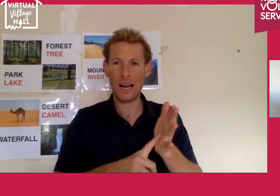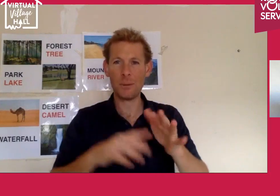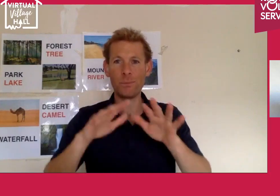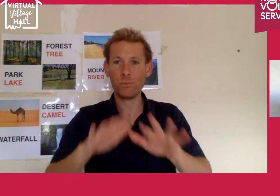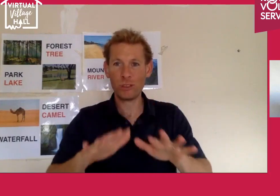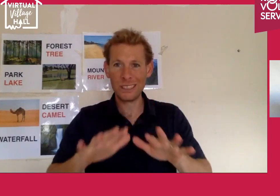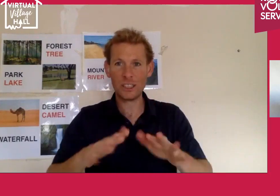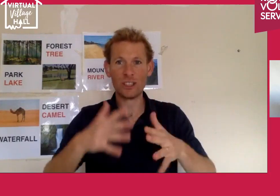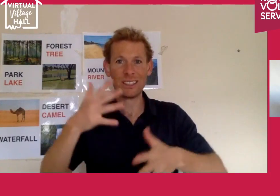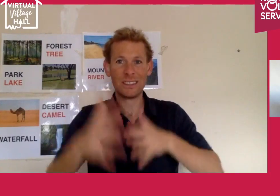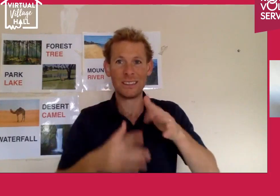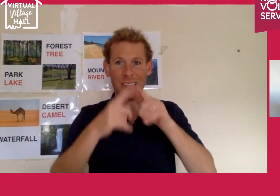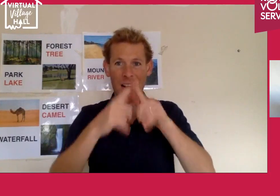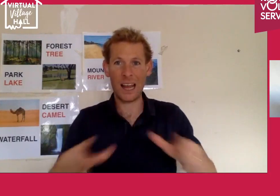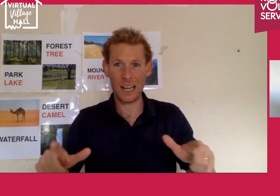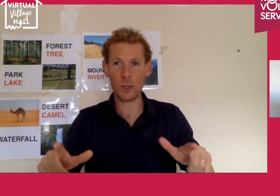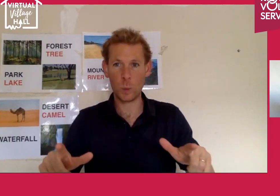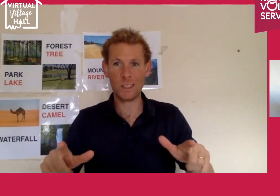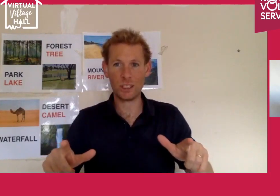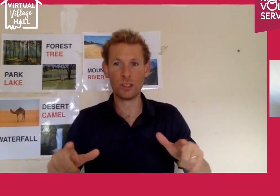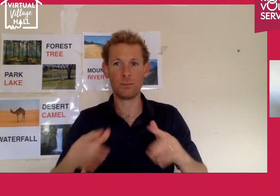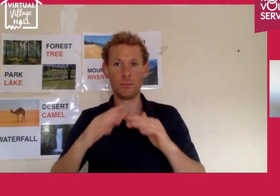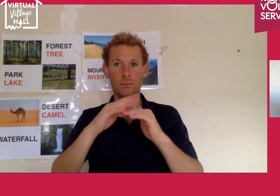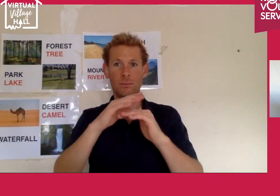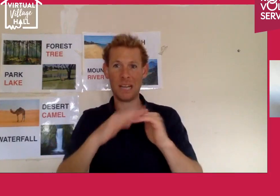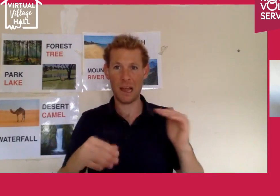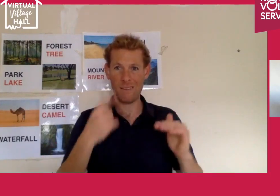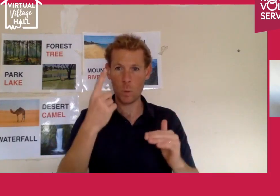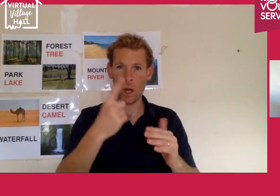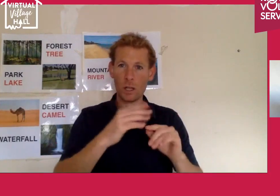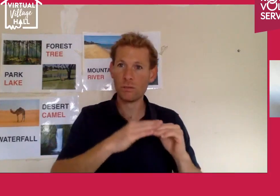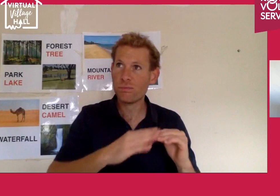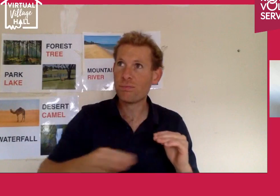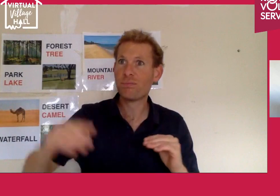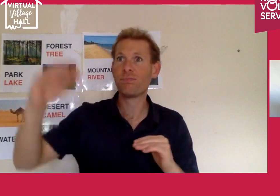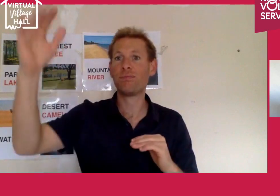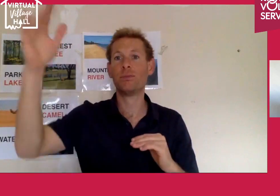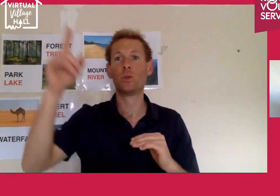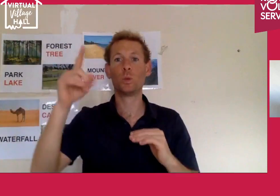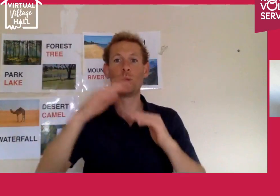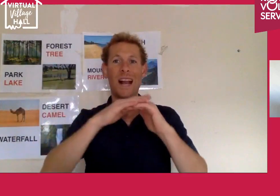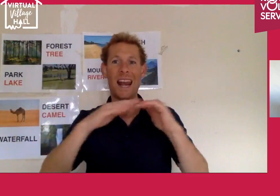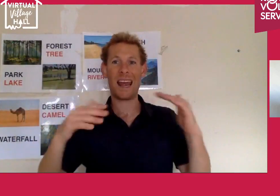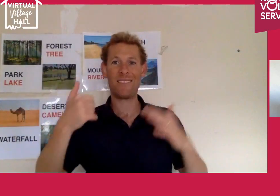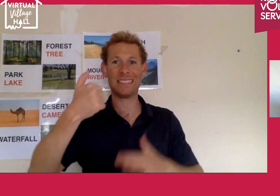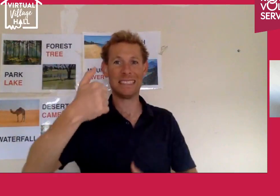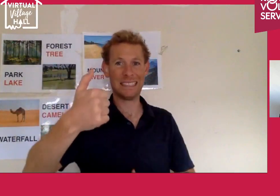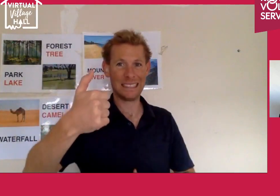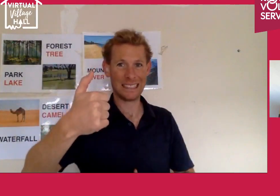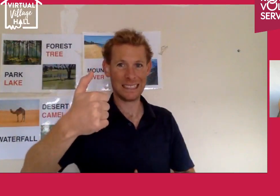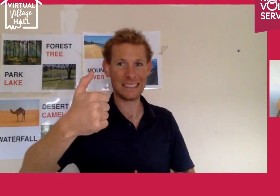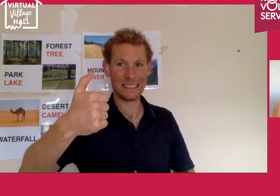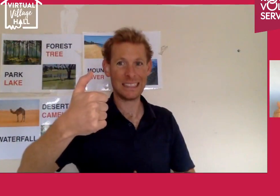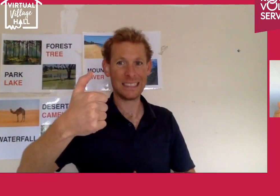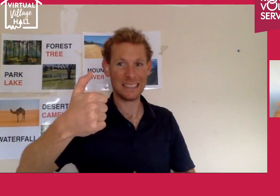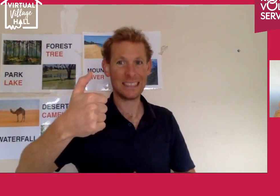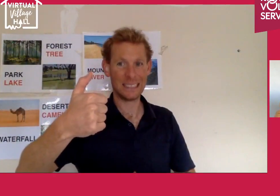an interpreter, you usually go through your sign language qualifications, like BSL level 1, and then upwards to level